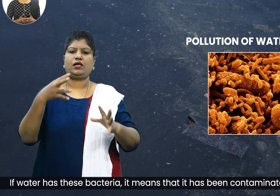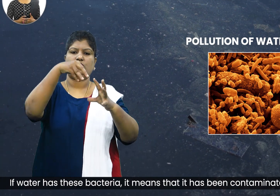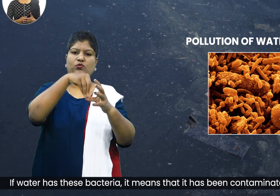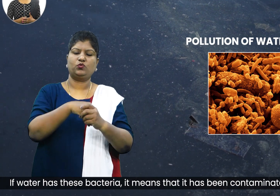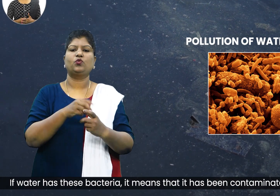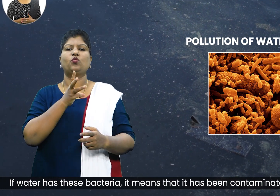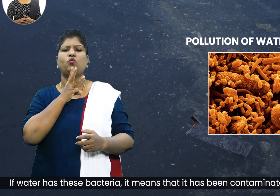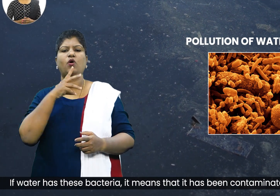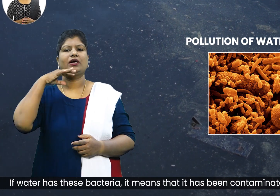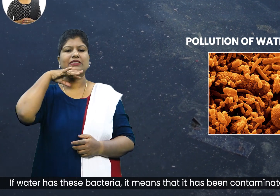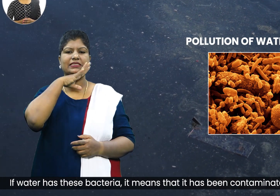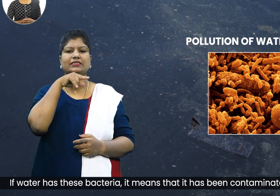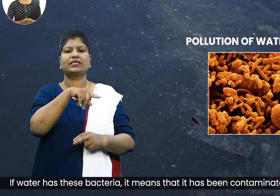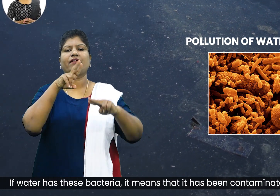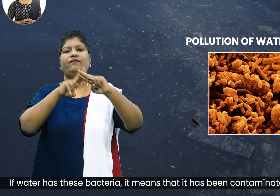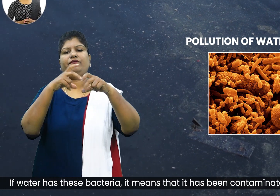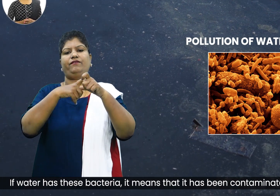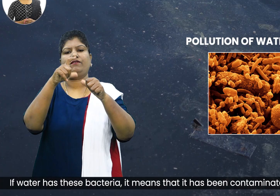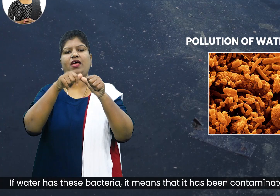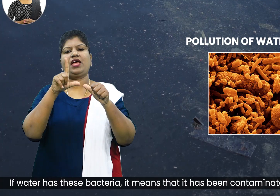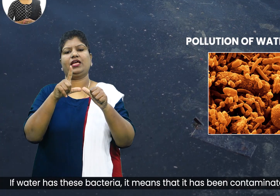contaminated by fecal matter.